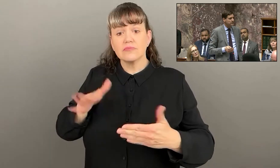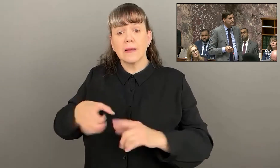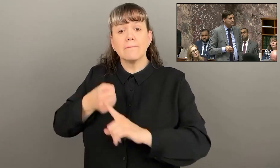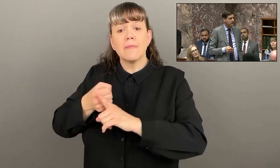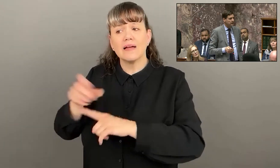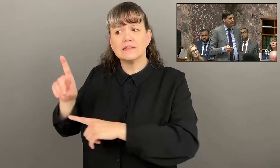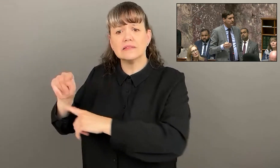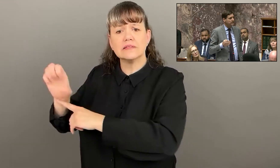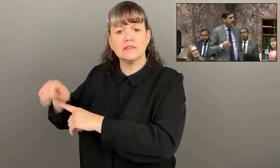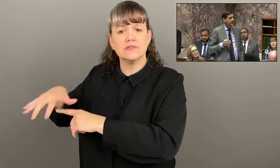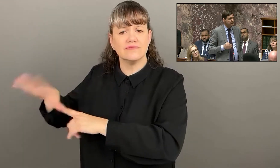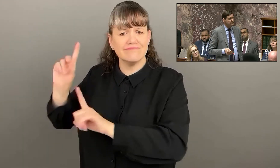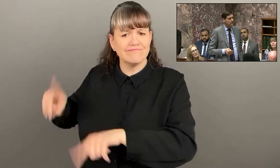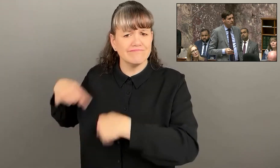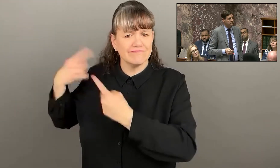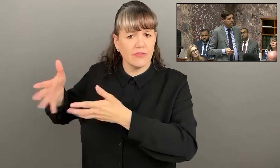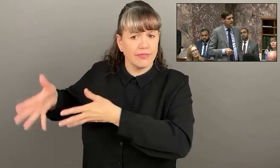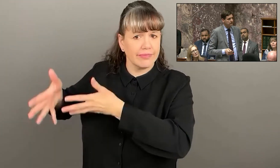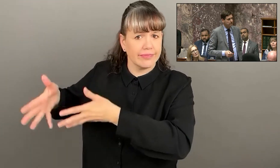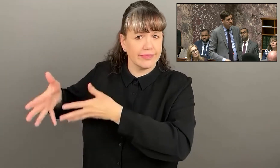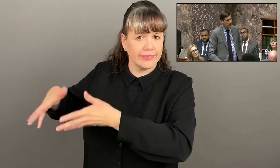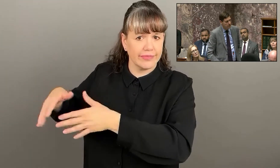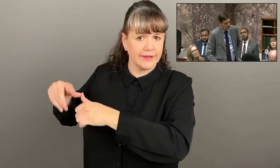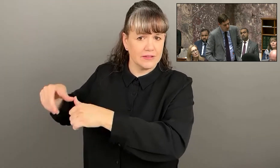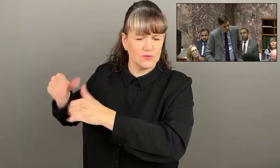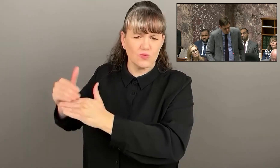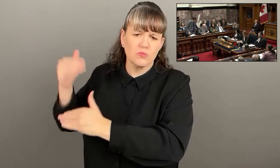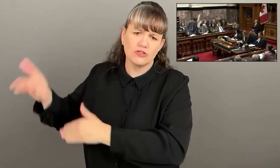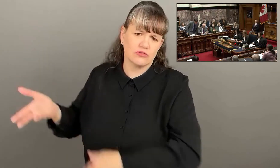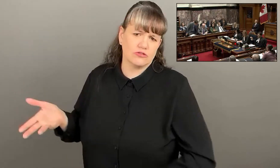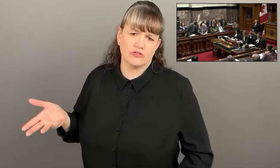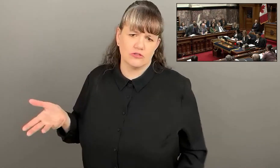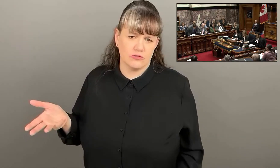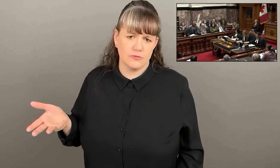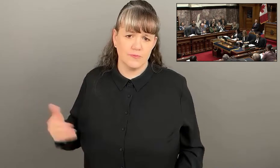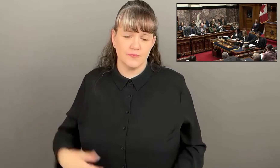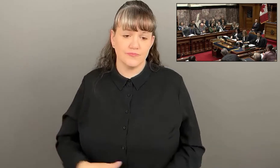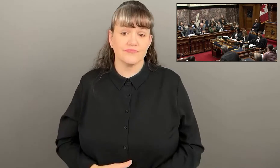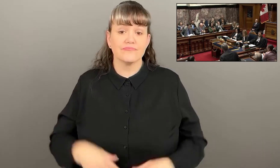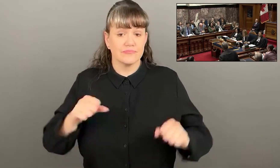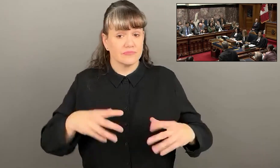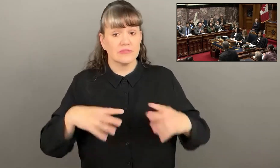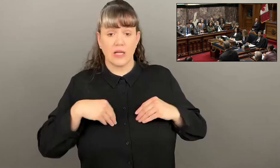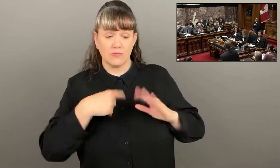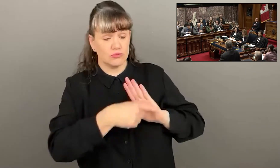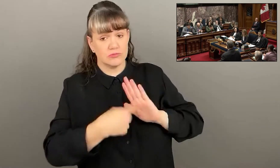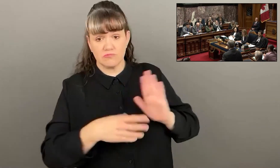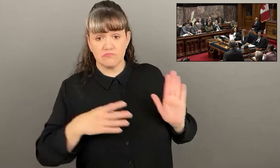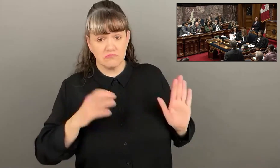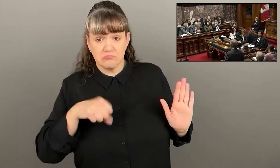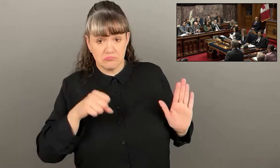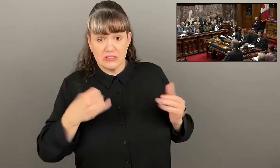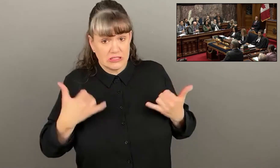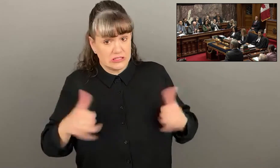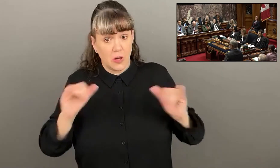their critique that we've got a heck of a lot more to do there. Thank you, Honourable Speaker. The bell ends the question period.